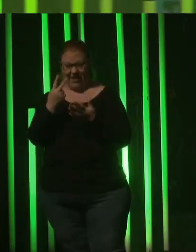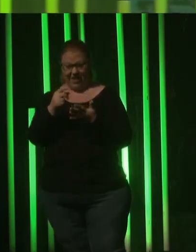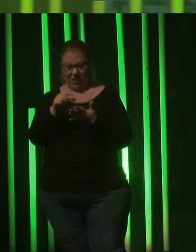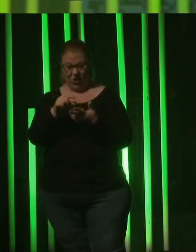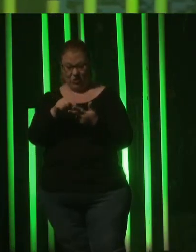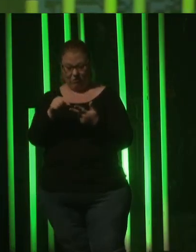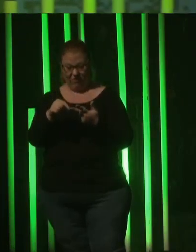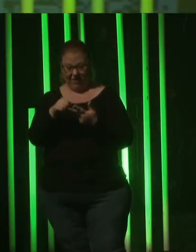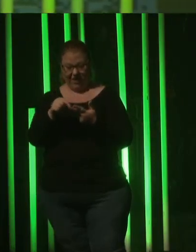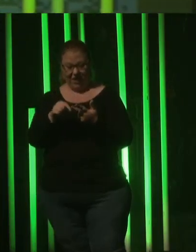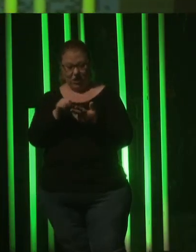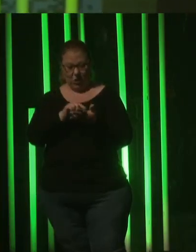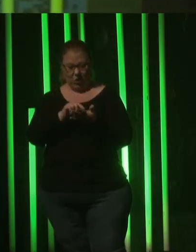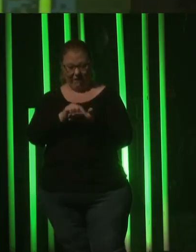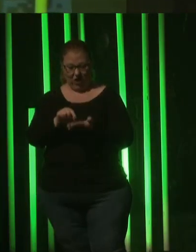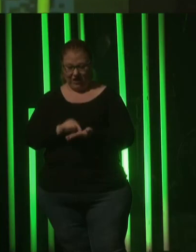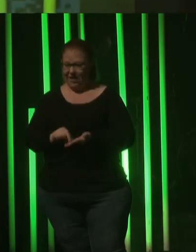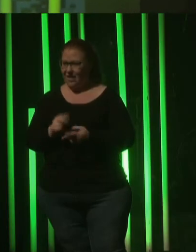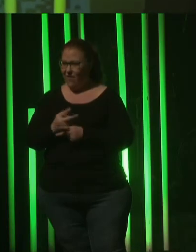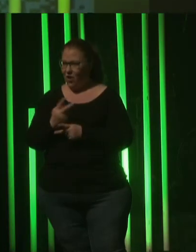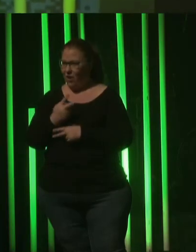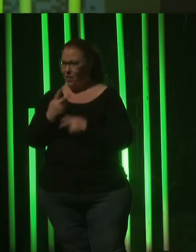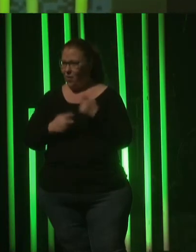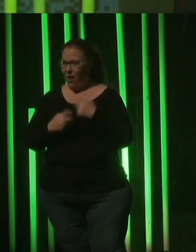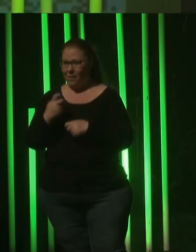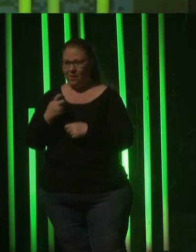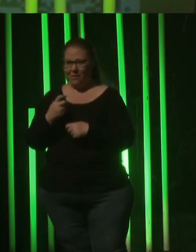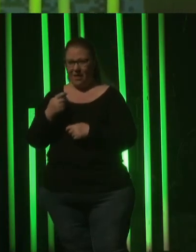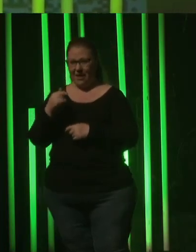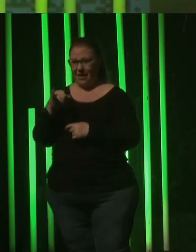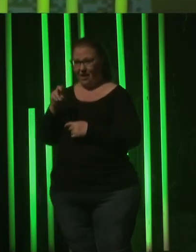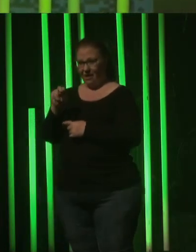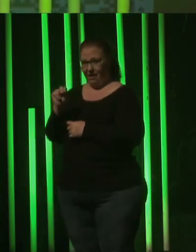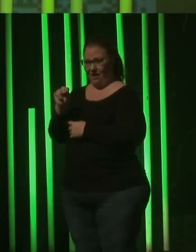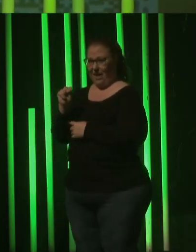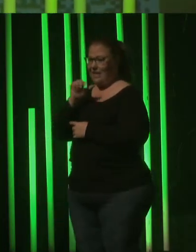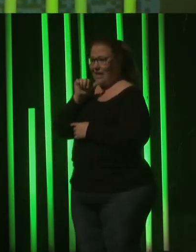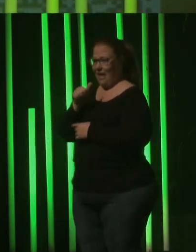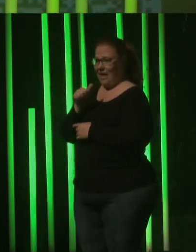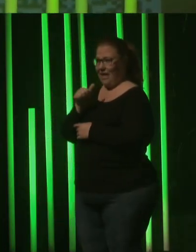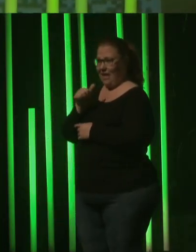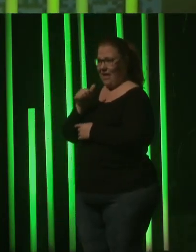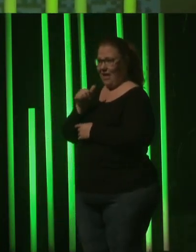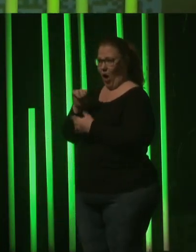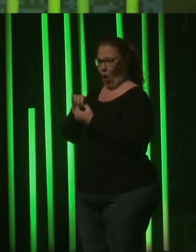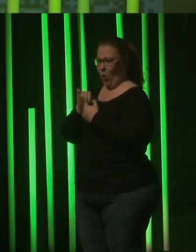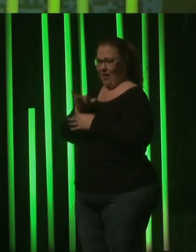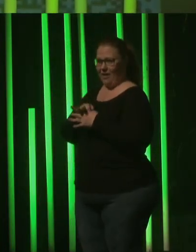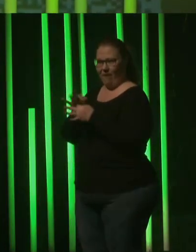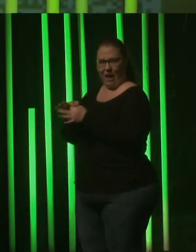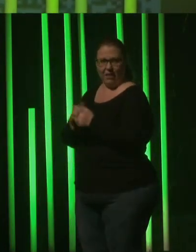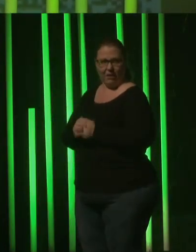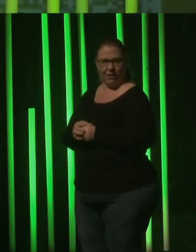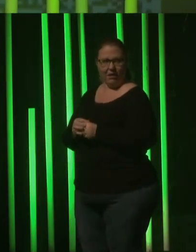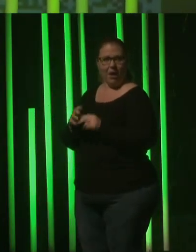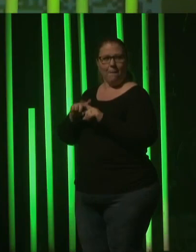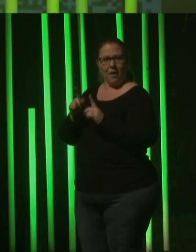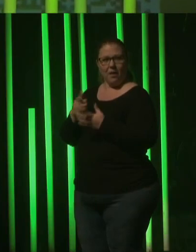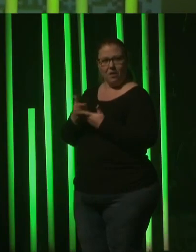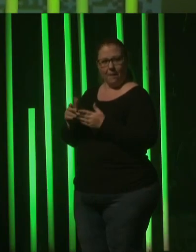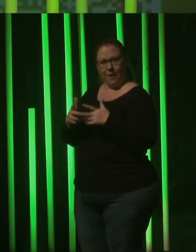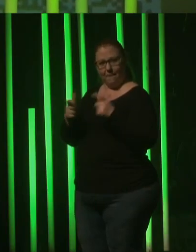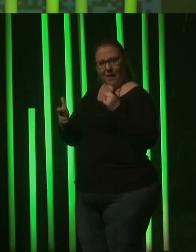out what Gideon's problem is. Certainly he didn't have ownership of his faith, but there's something even